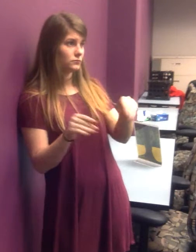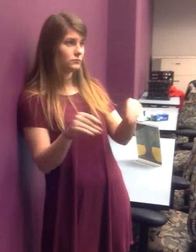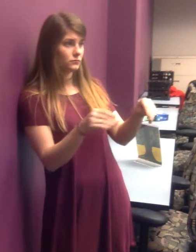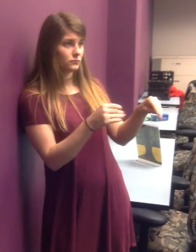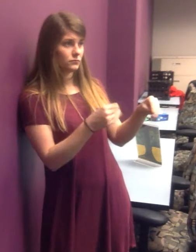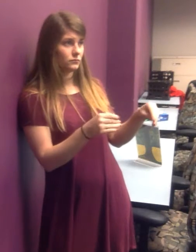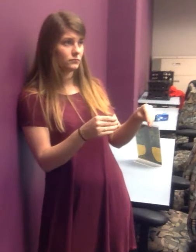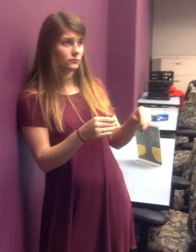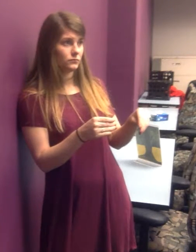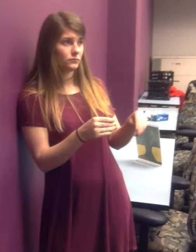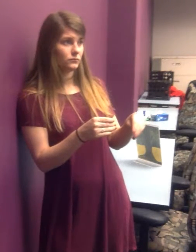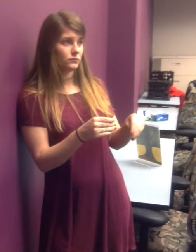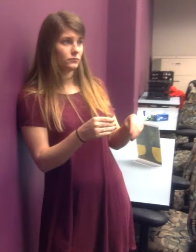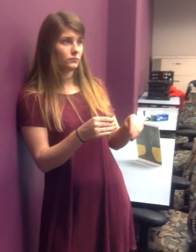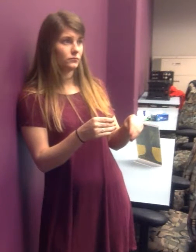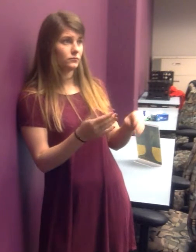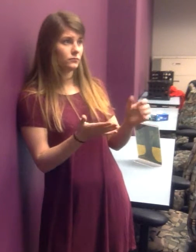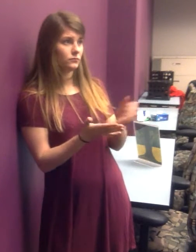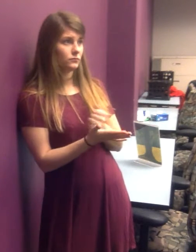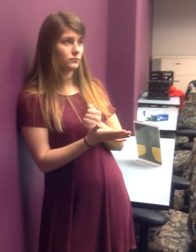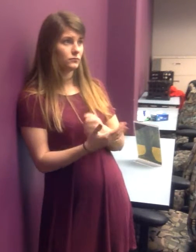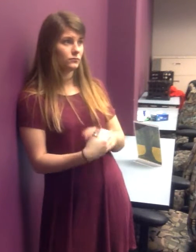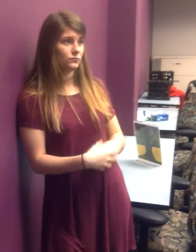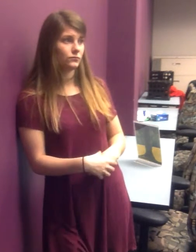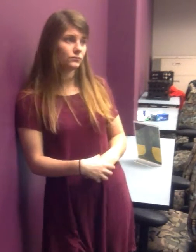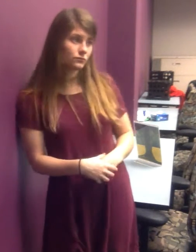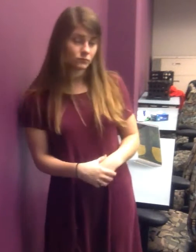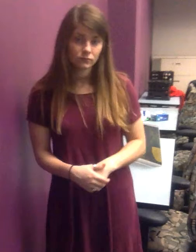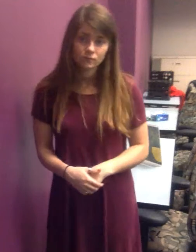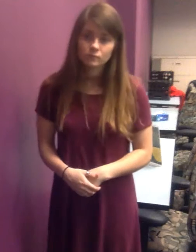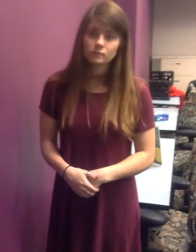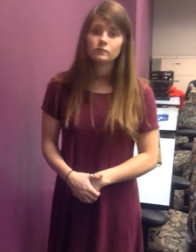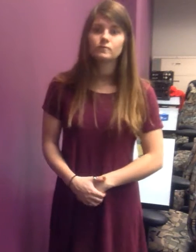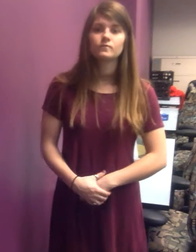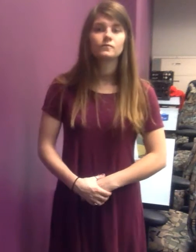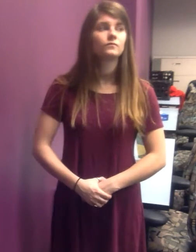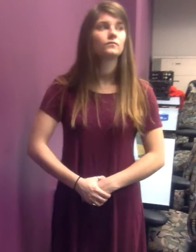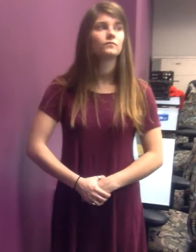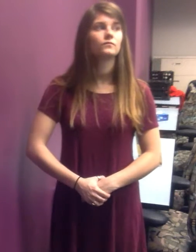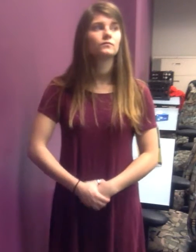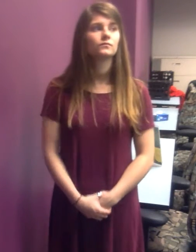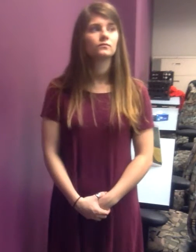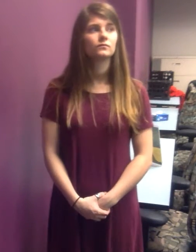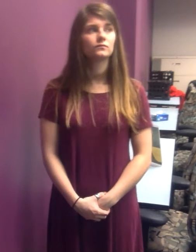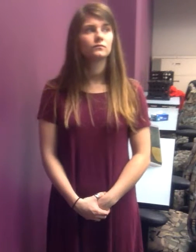Prosperity. We have over 80,000 activists and donors across the country who fund AFP. Some big donors? Sure, you bet. We're glad to have big